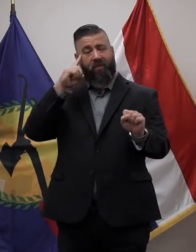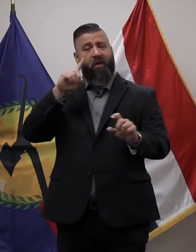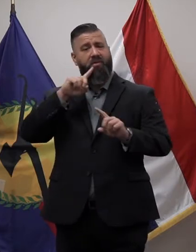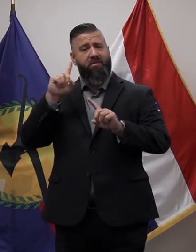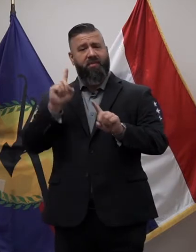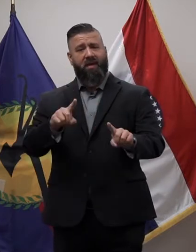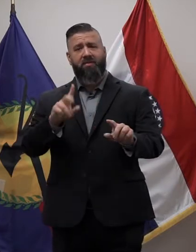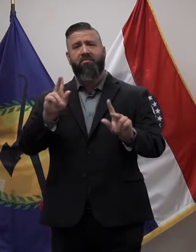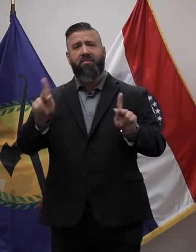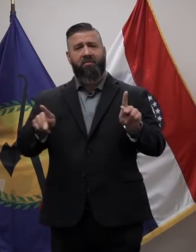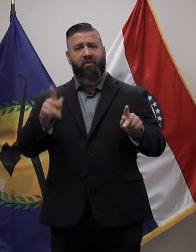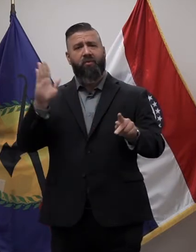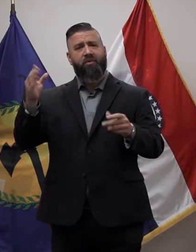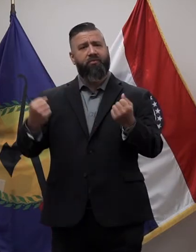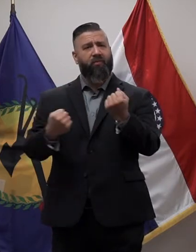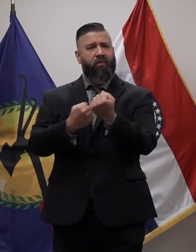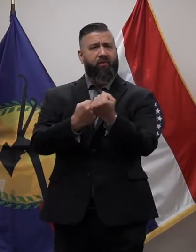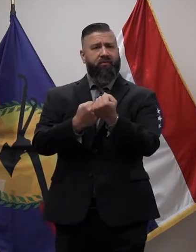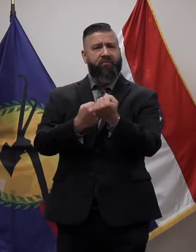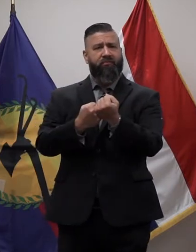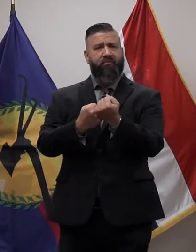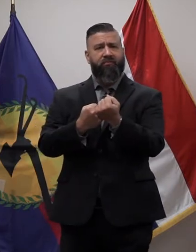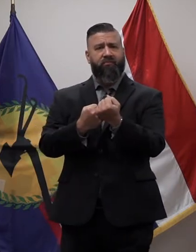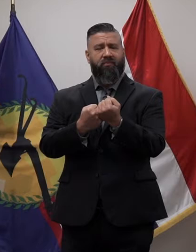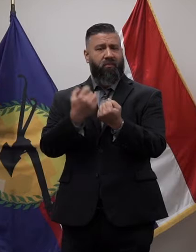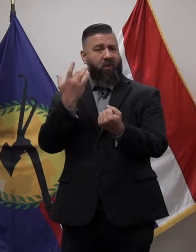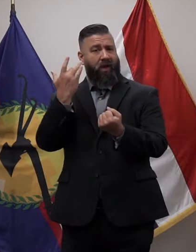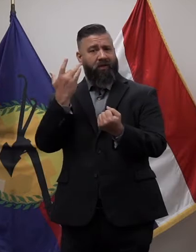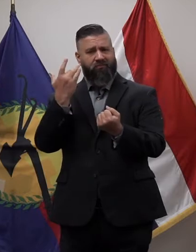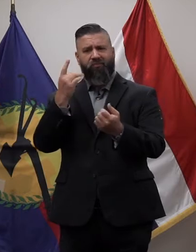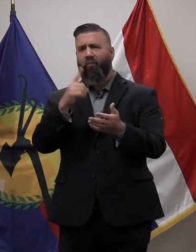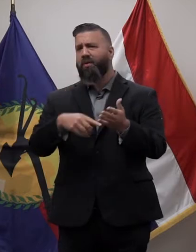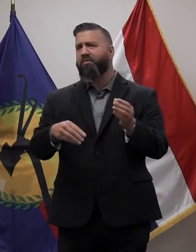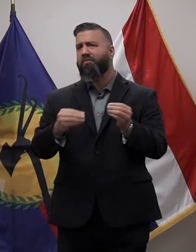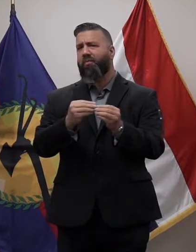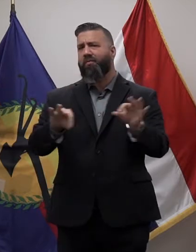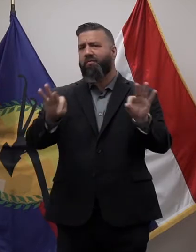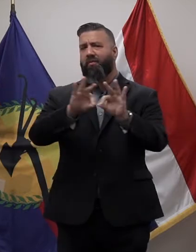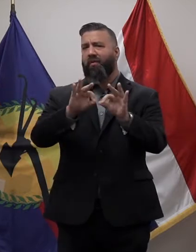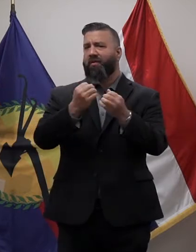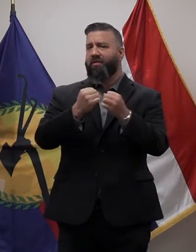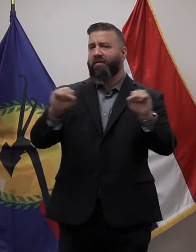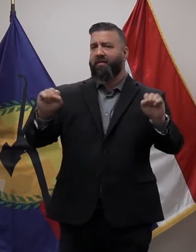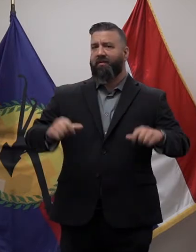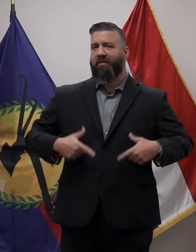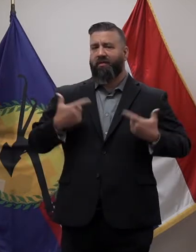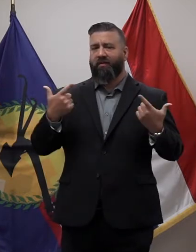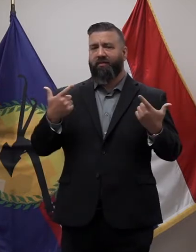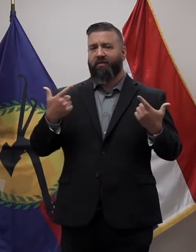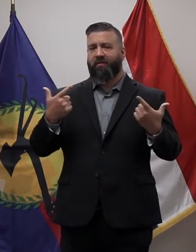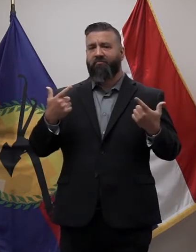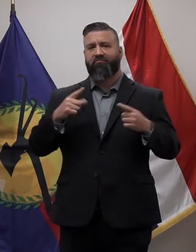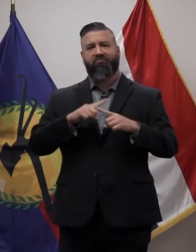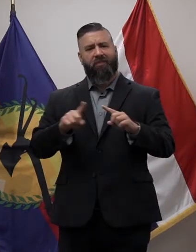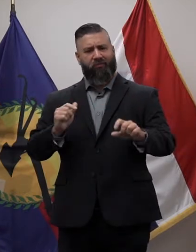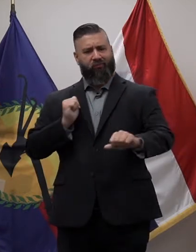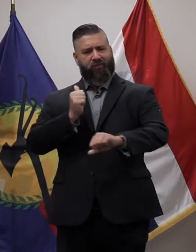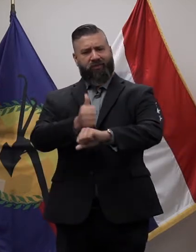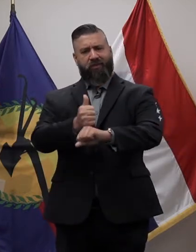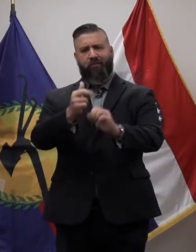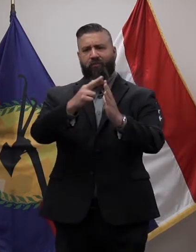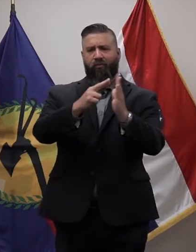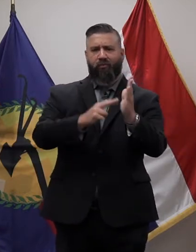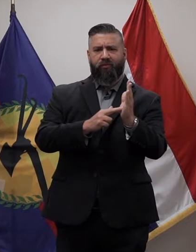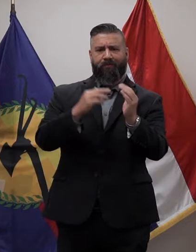that everyone would support. After all, what is more important than saving lives? But as public health protocols were put into place to